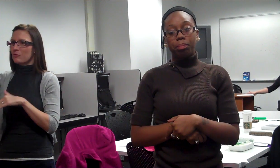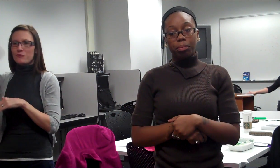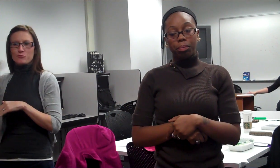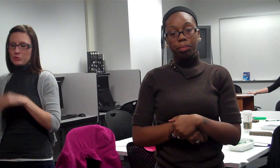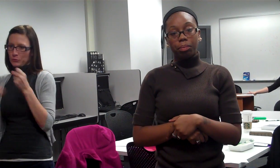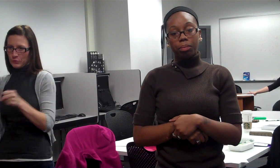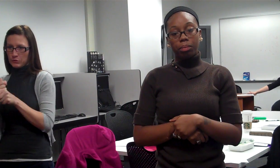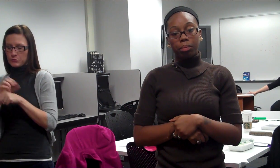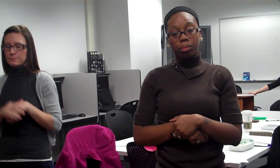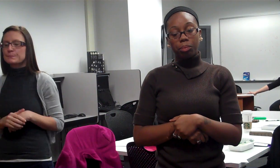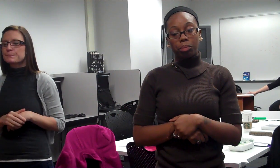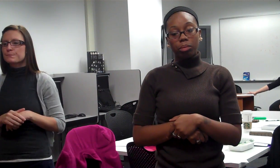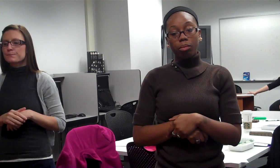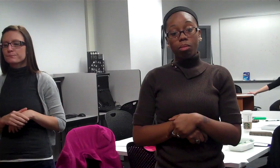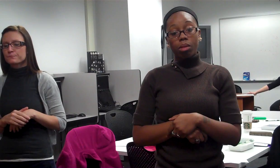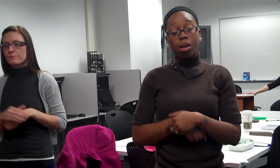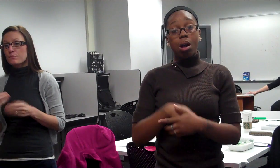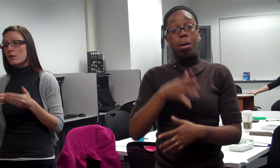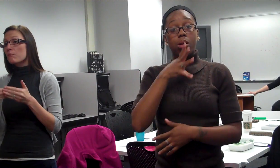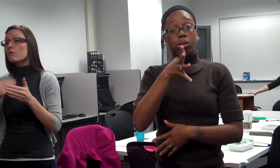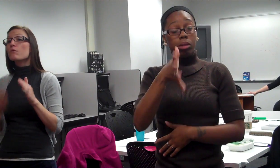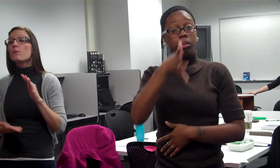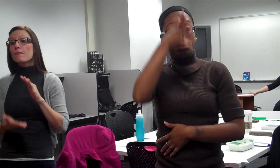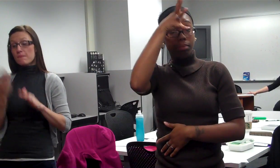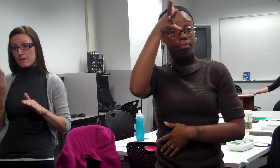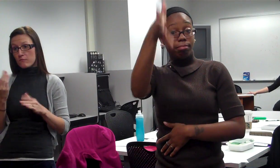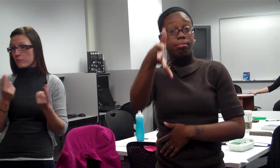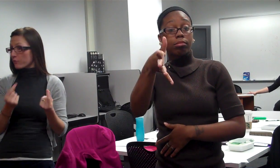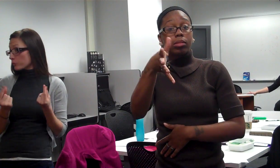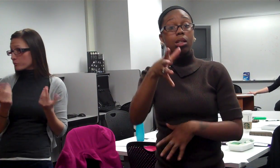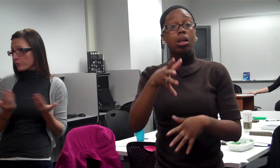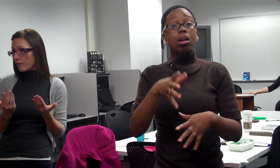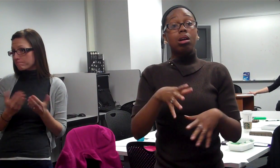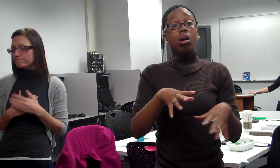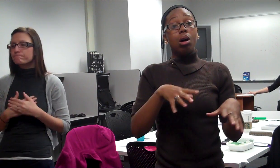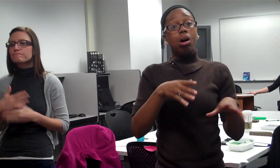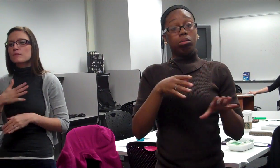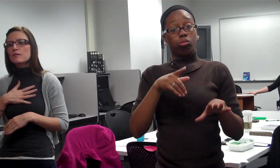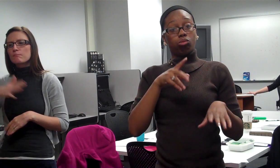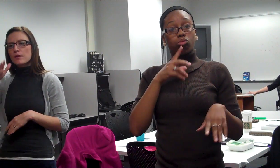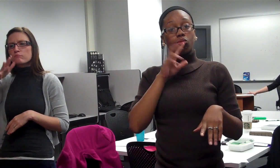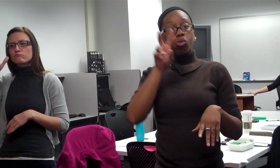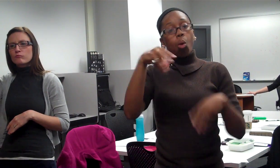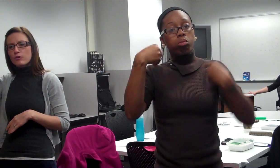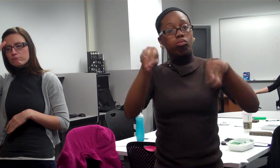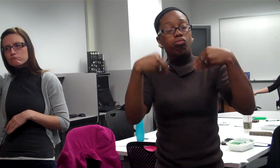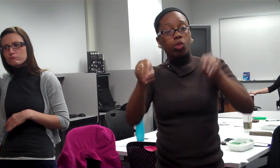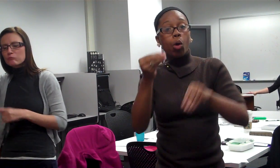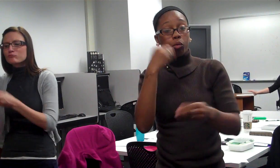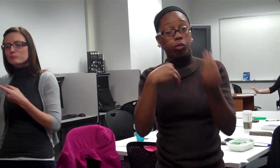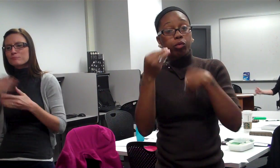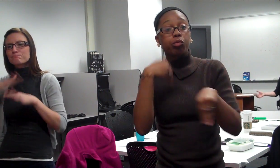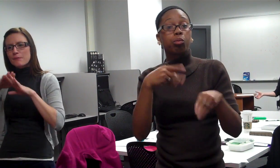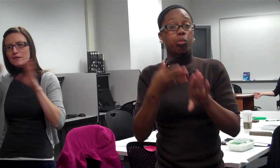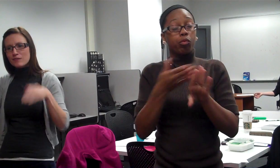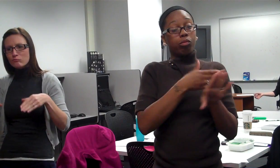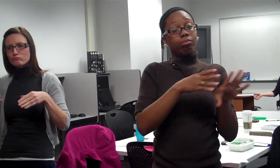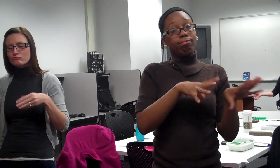Before we leave, my grandparents always come and visit us at our house to go grocery shopping so we can split the groceries between our two